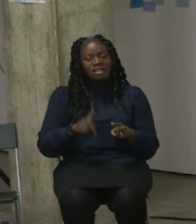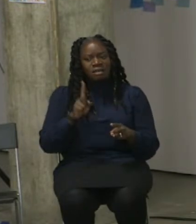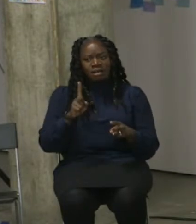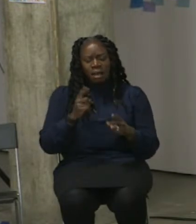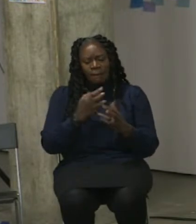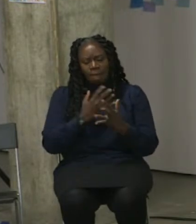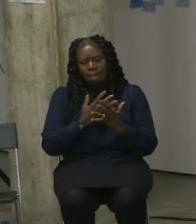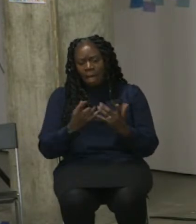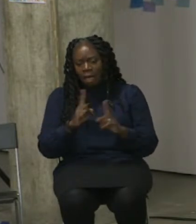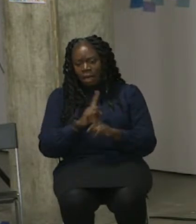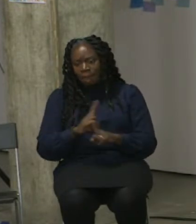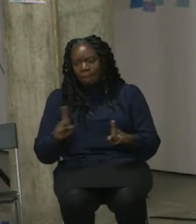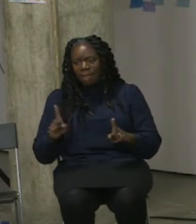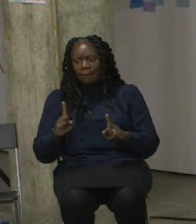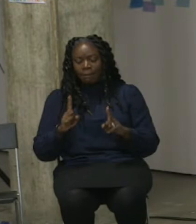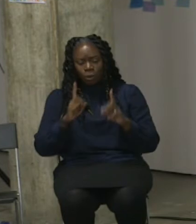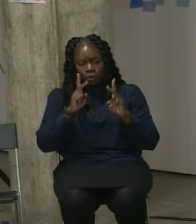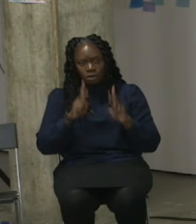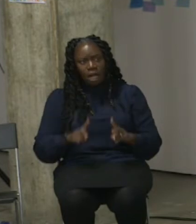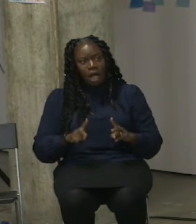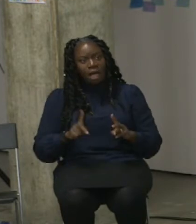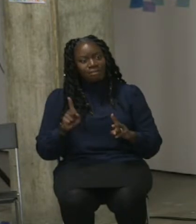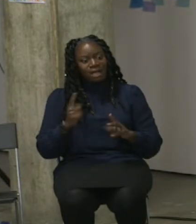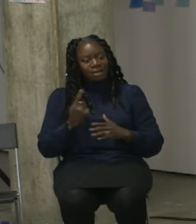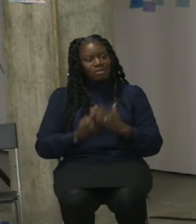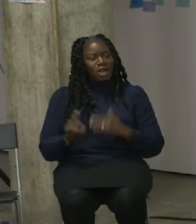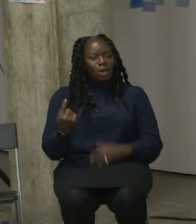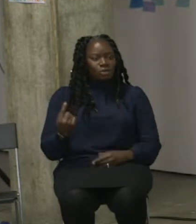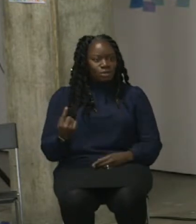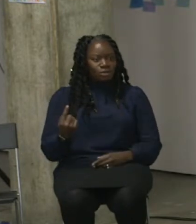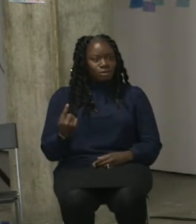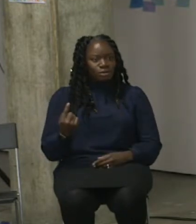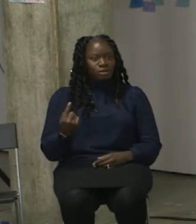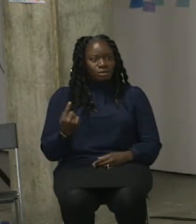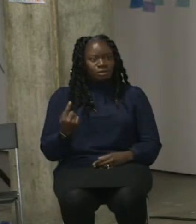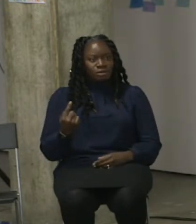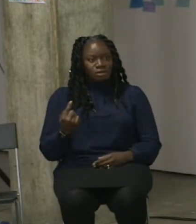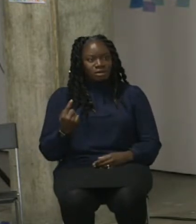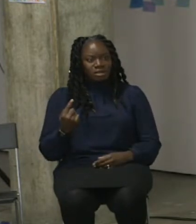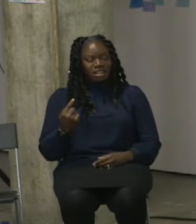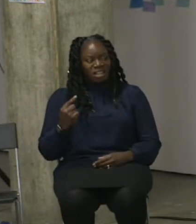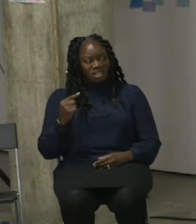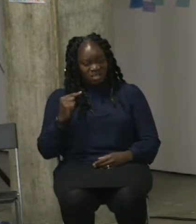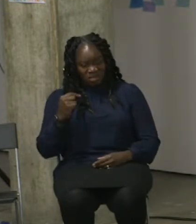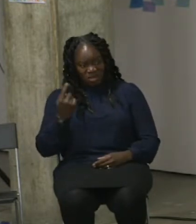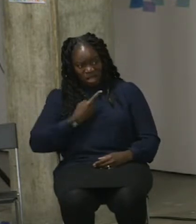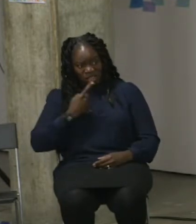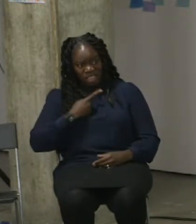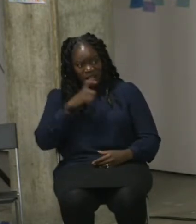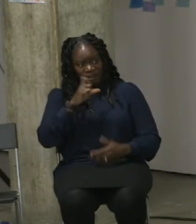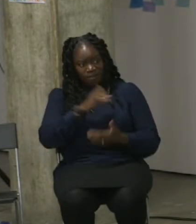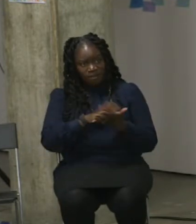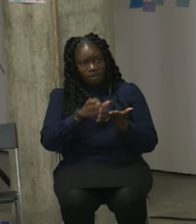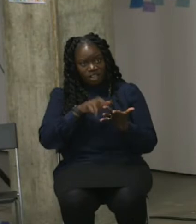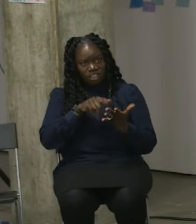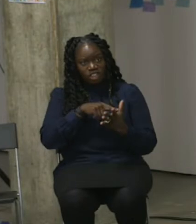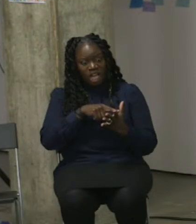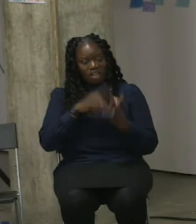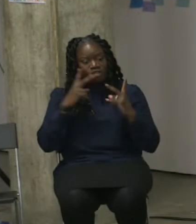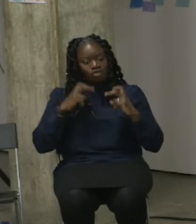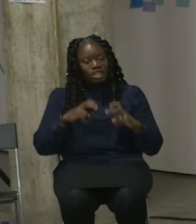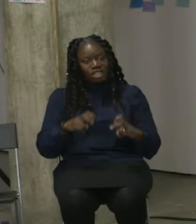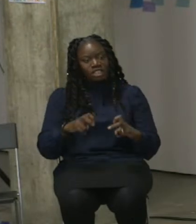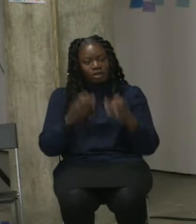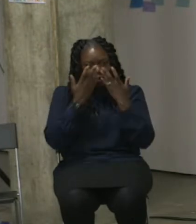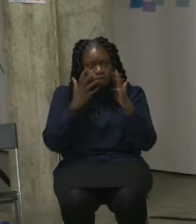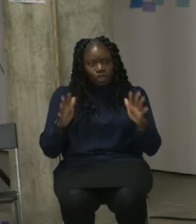or so many people died alone, I think, and I think that's China, the research we've done together has showed that there